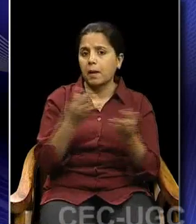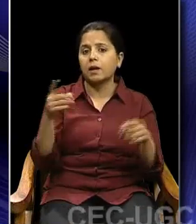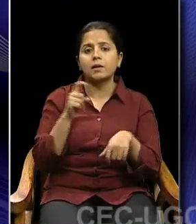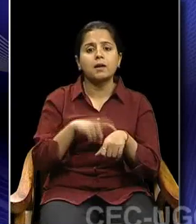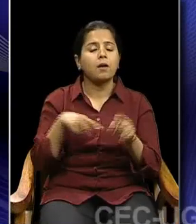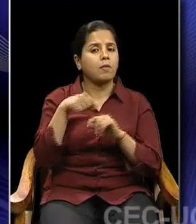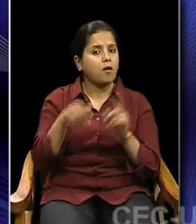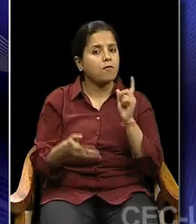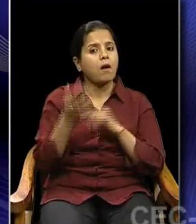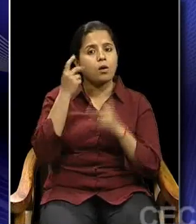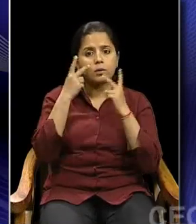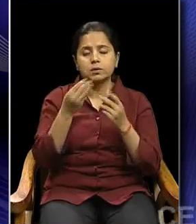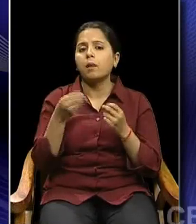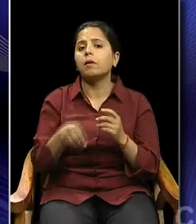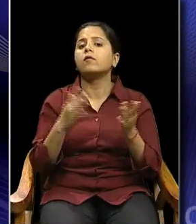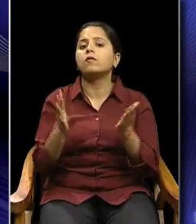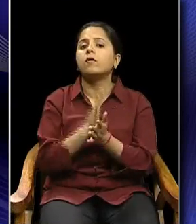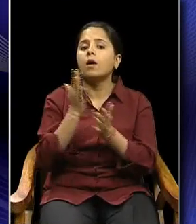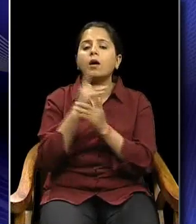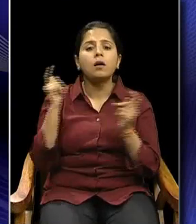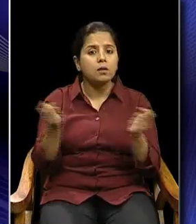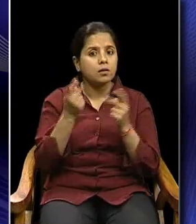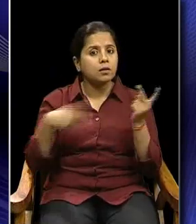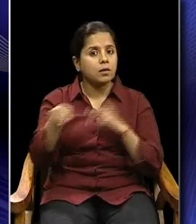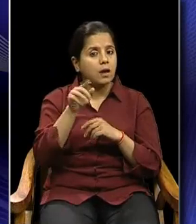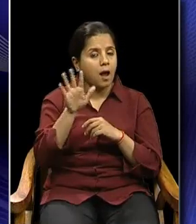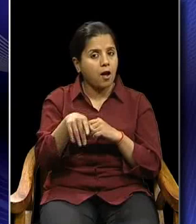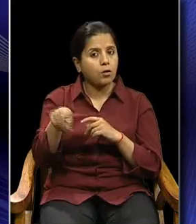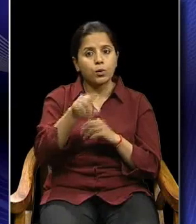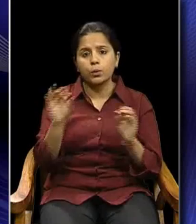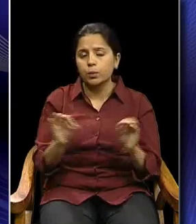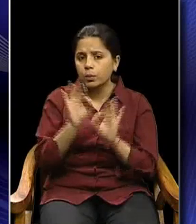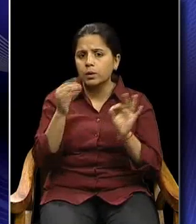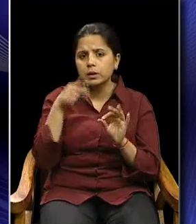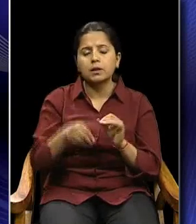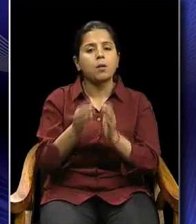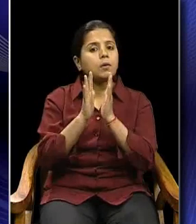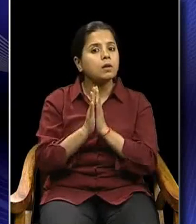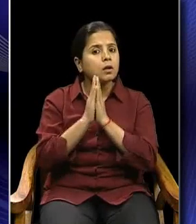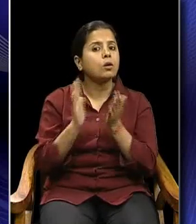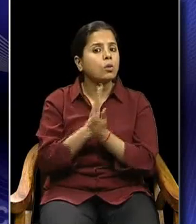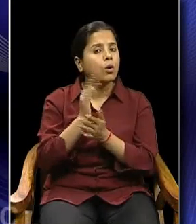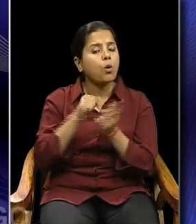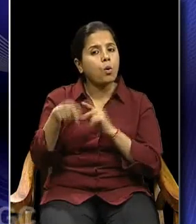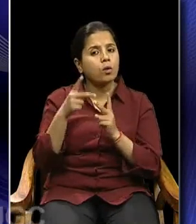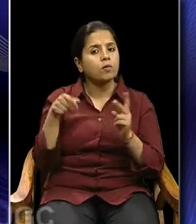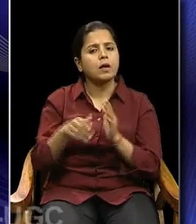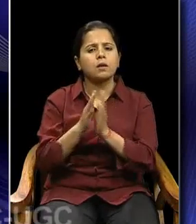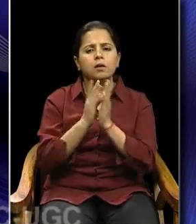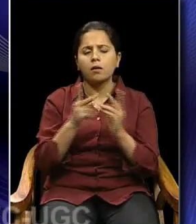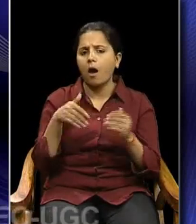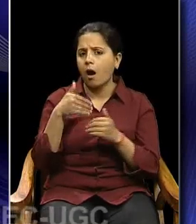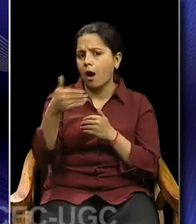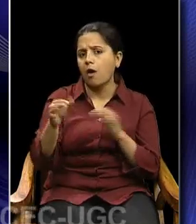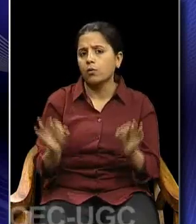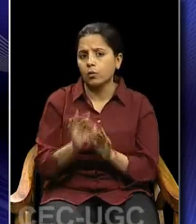we find that some of the festivals, those who do not have any kind of a religious sanction or religious appeal,